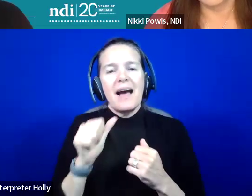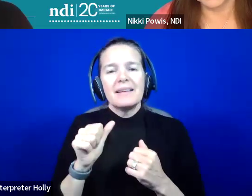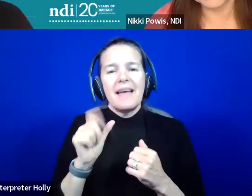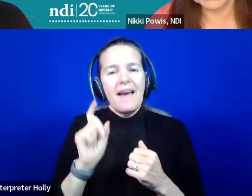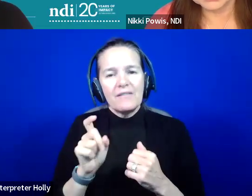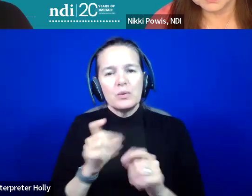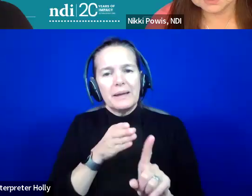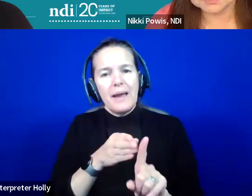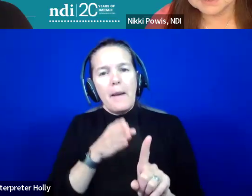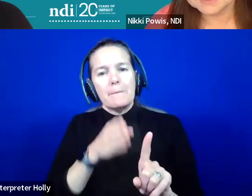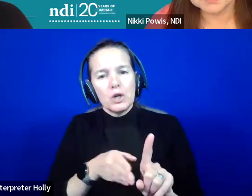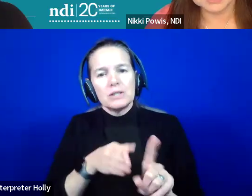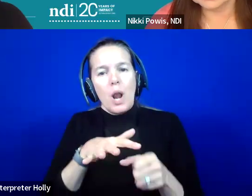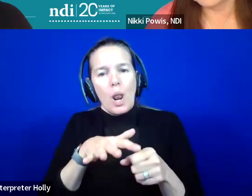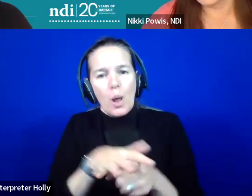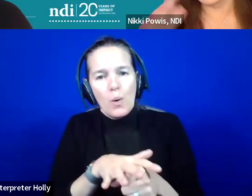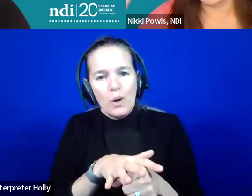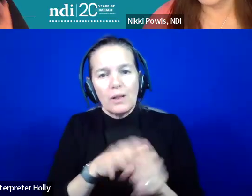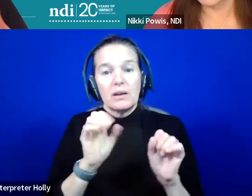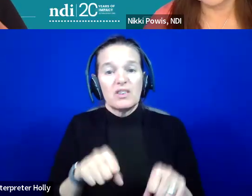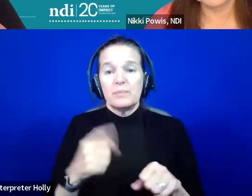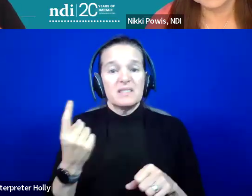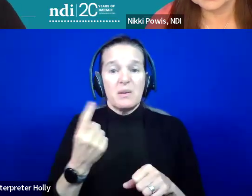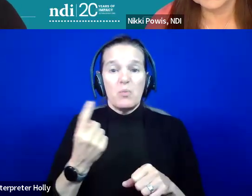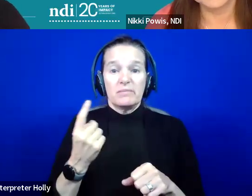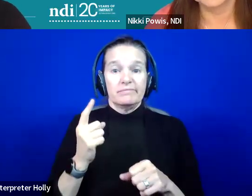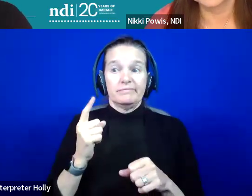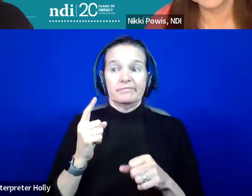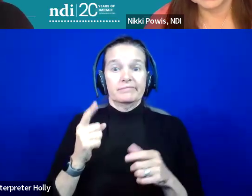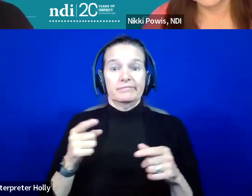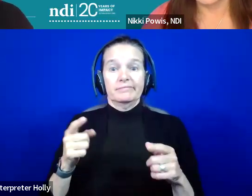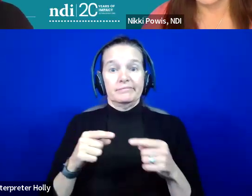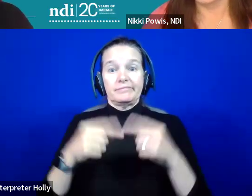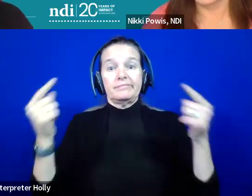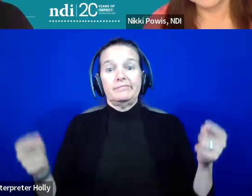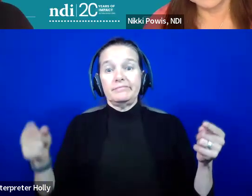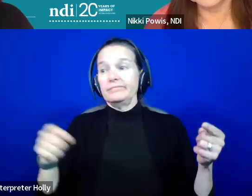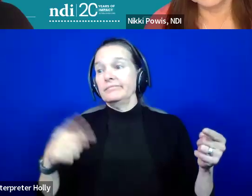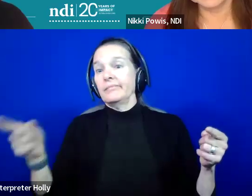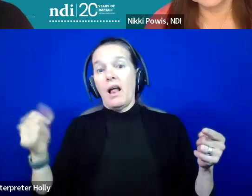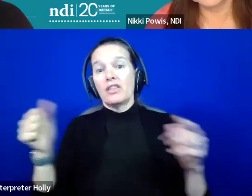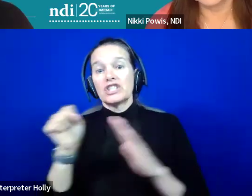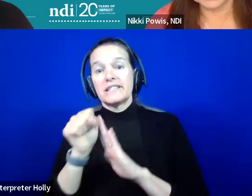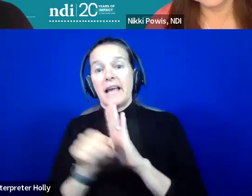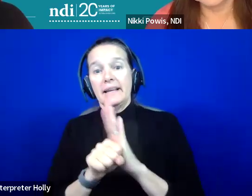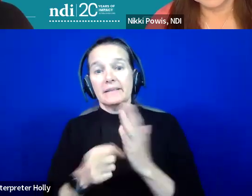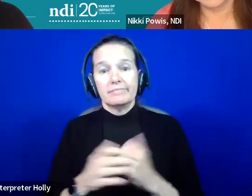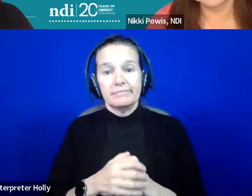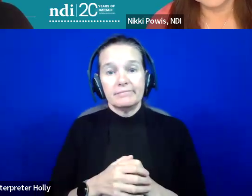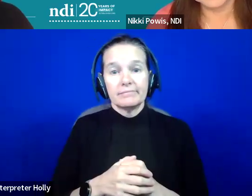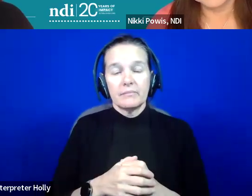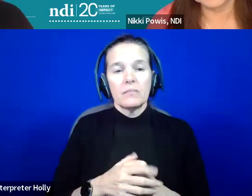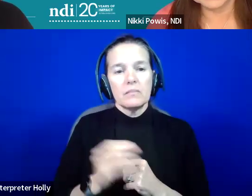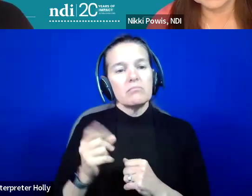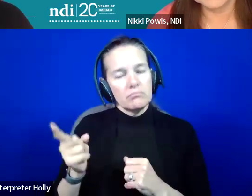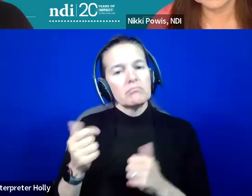that's local to you. It could be someone that's across the country, or, Yeah. and they really do try to